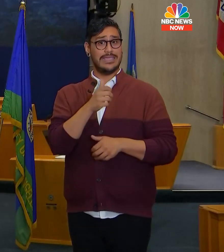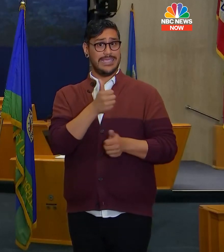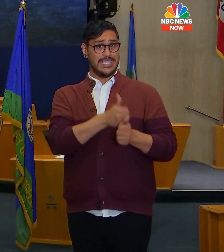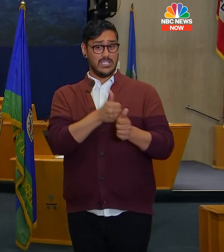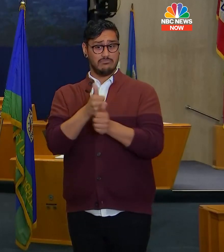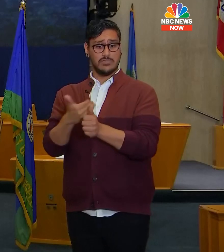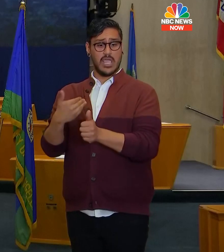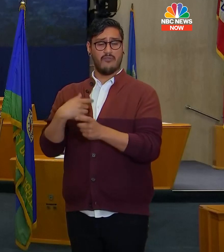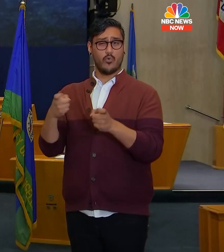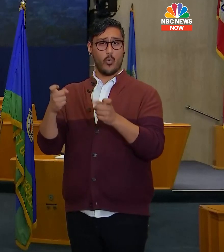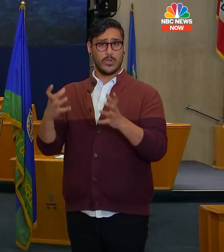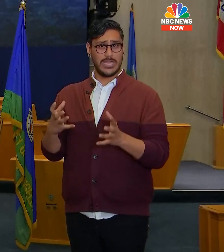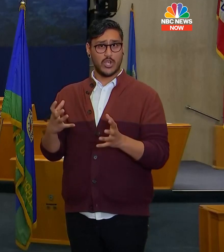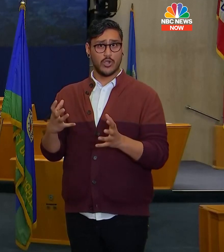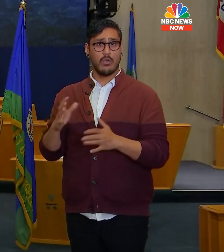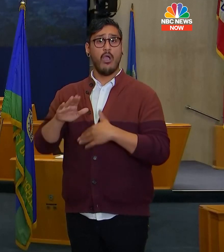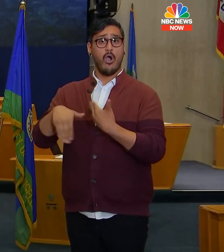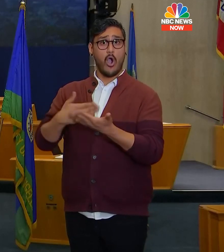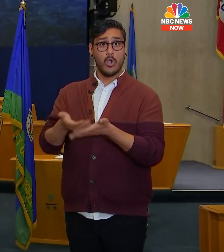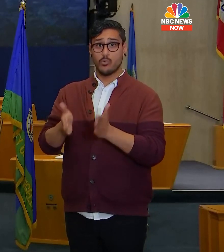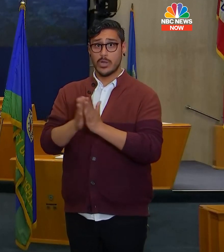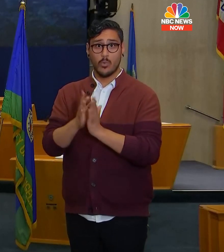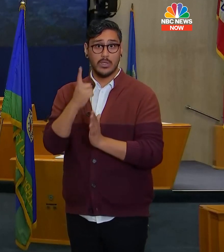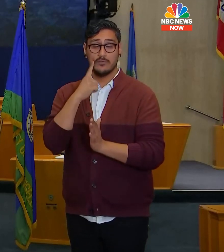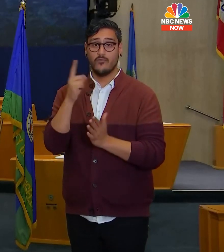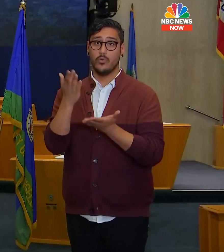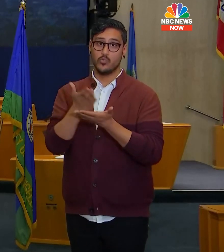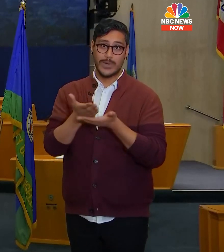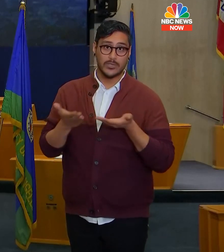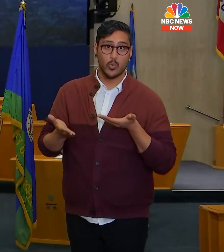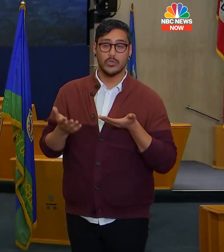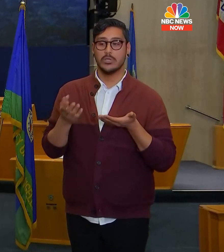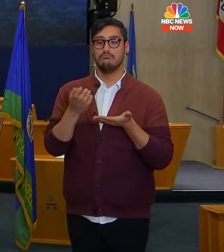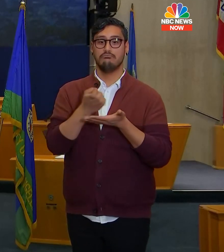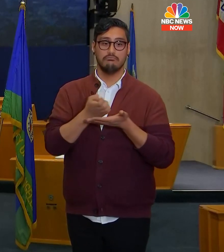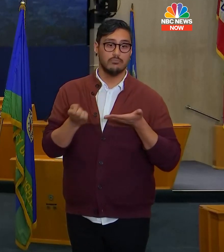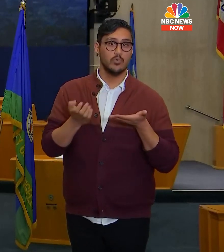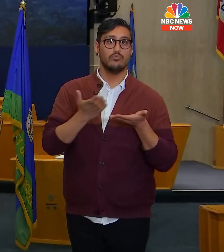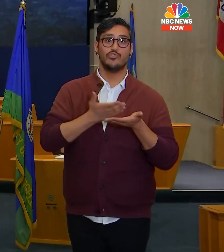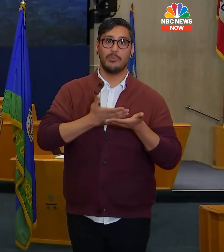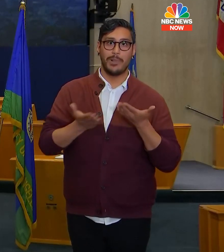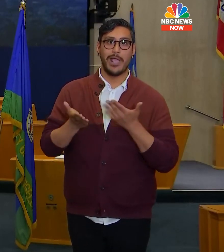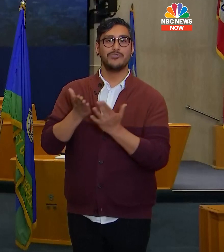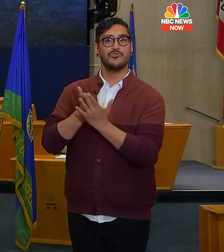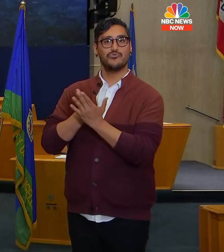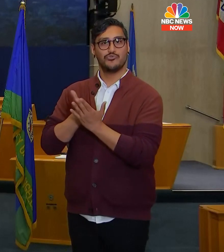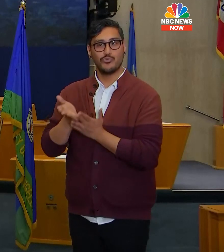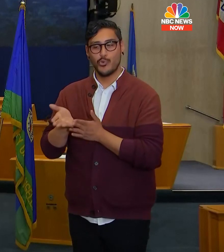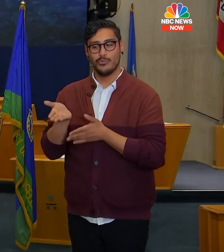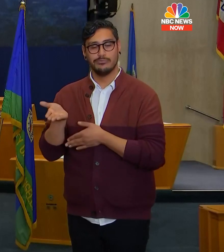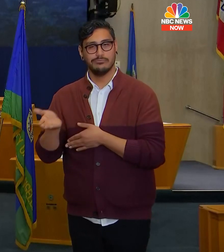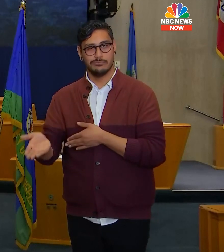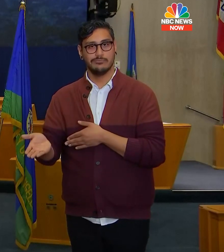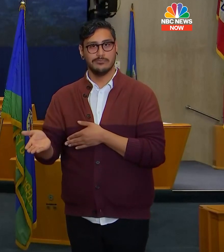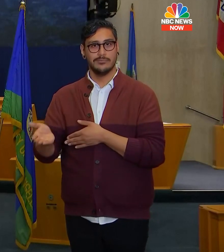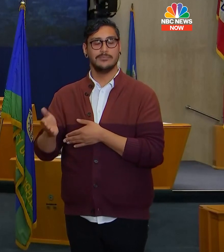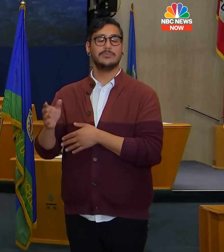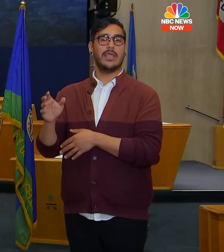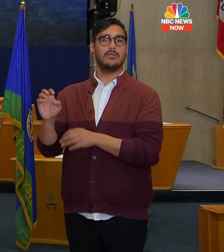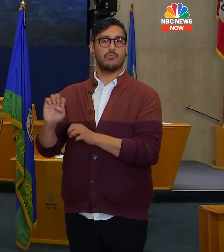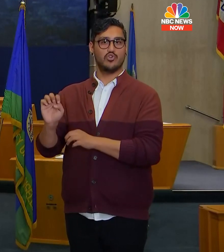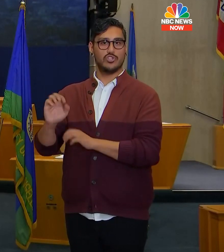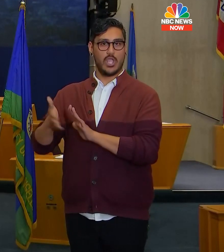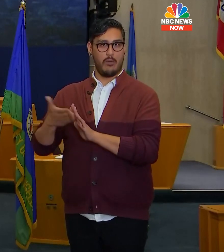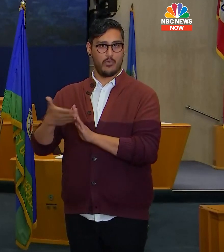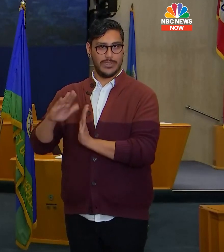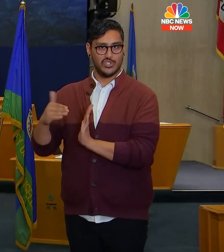aid, all of the requests for resources, for supplies go through the Emergency Operations Center. And those that we can fill,